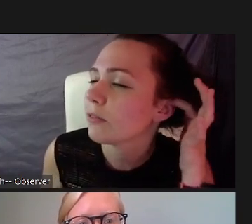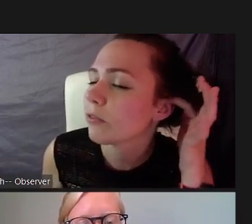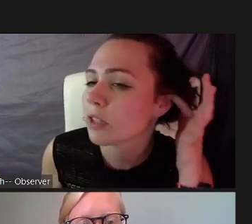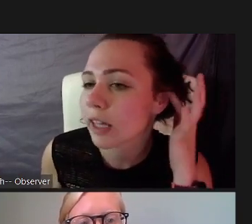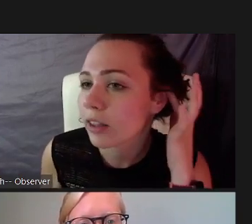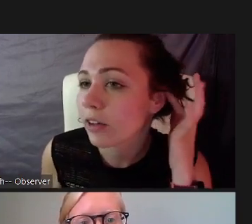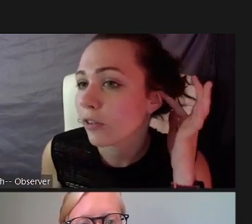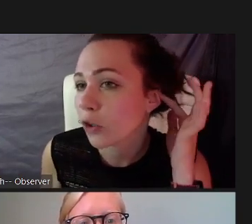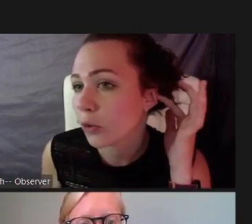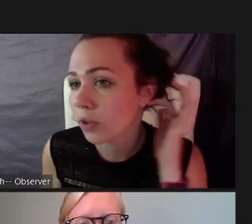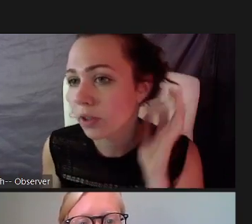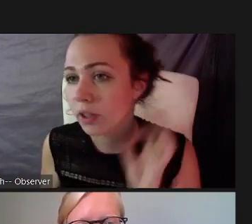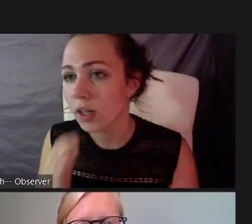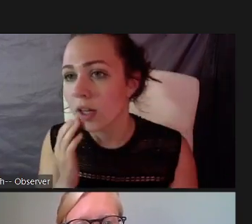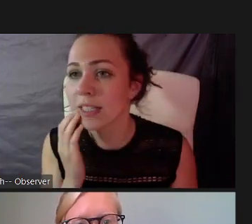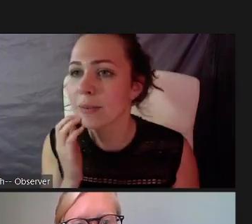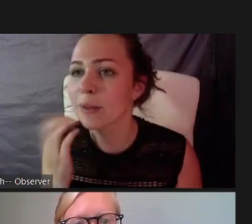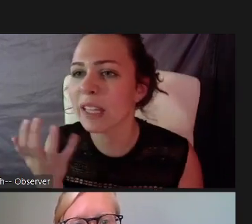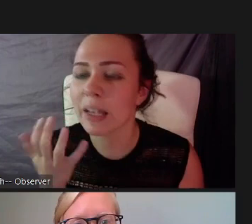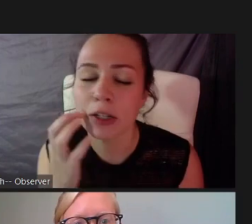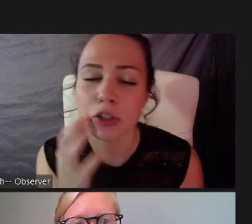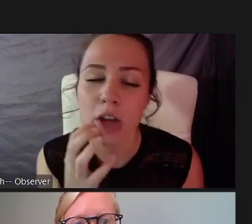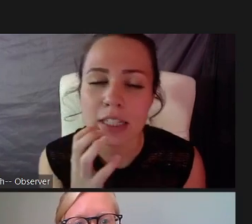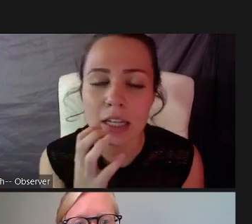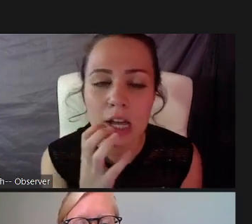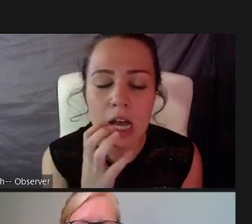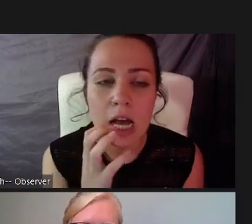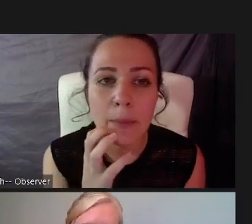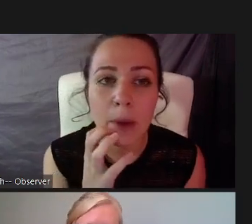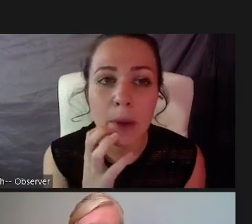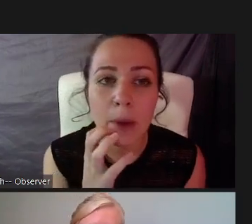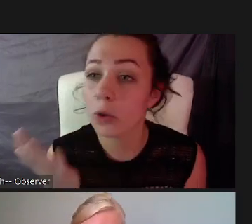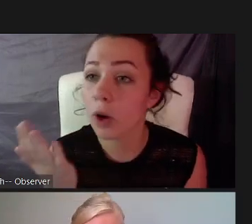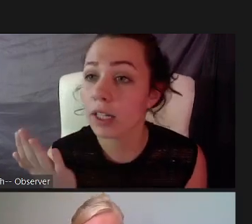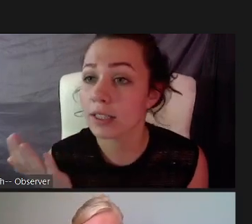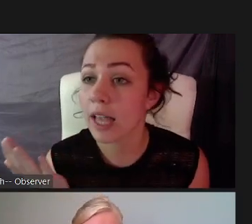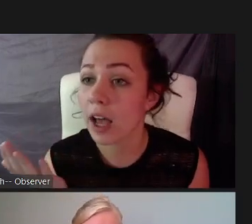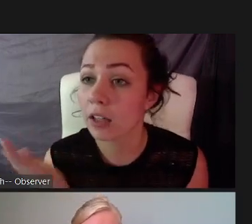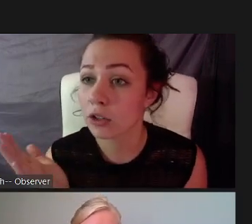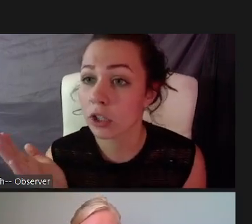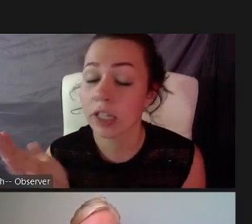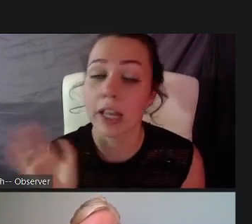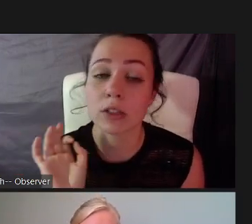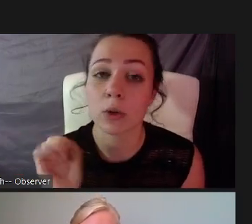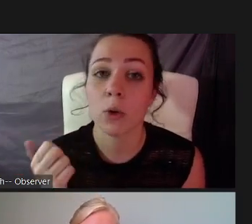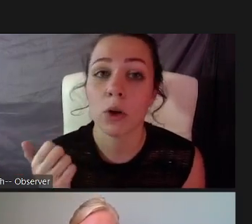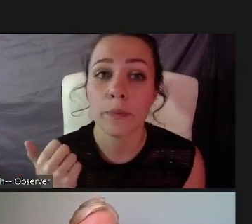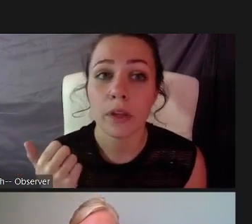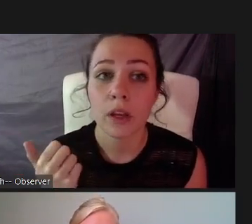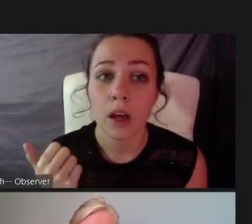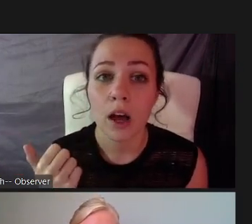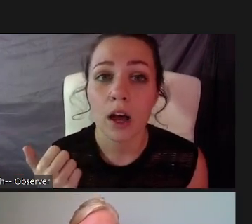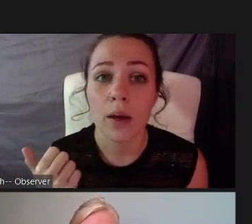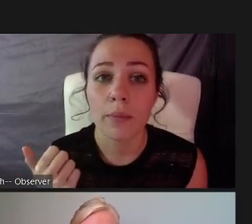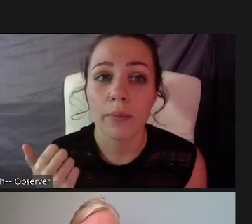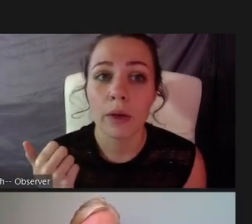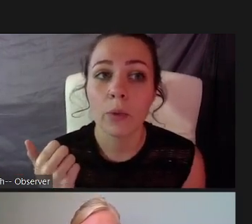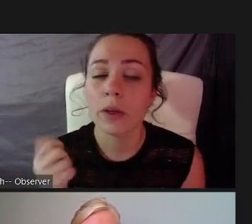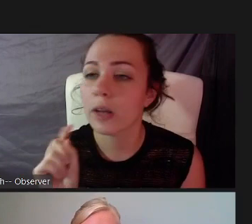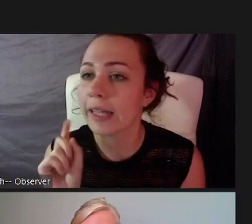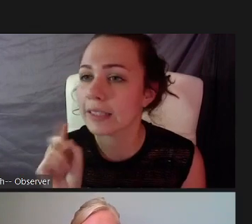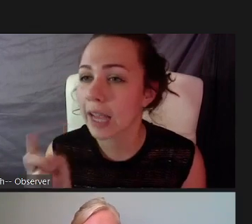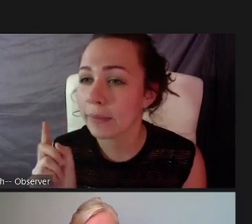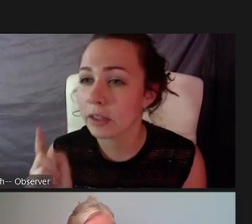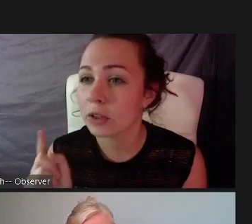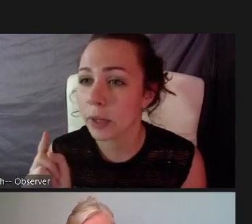obtrusive to like their view, because sometimes it can be distracting. Yeah. But if you want to stay on screen, that's cool.